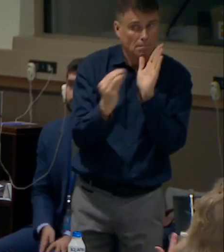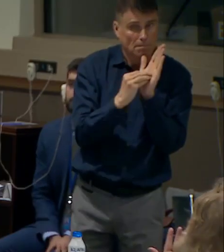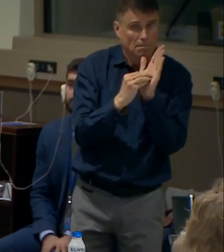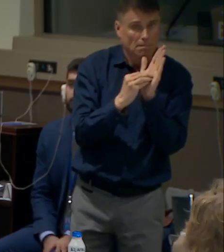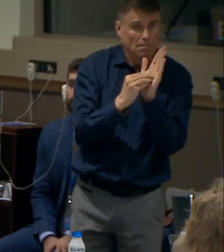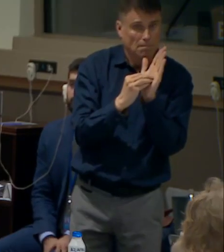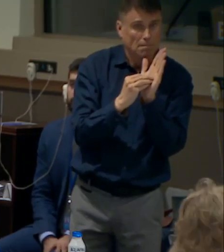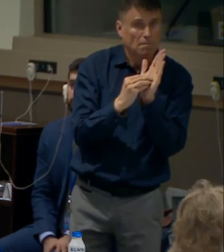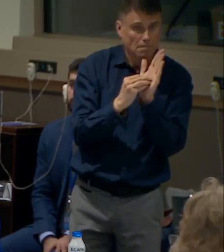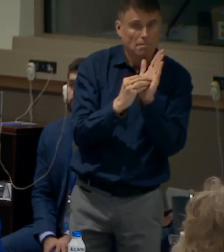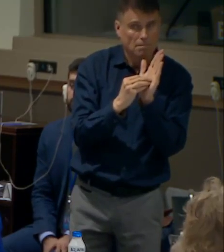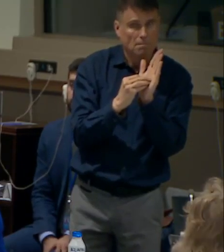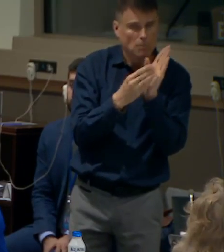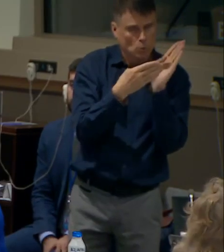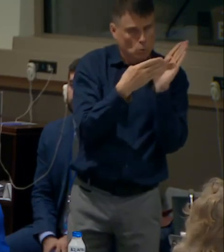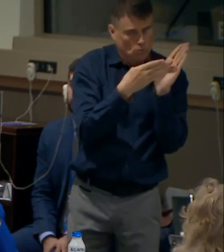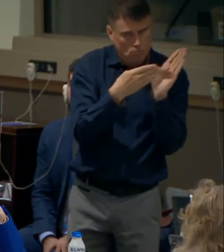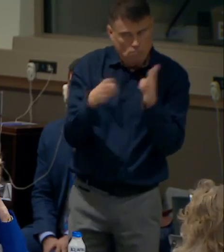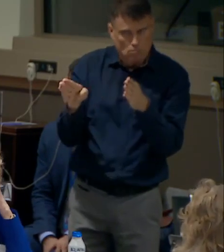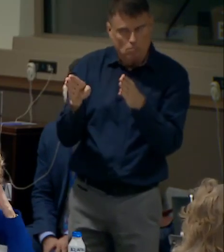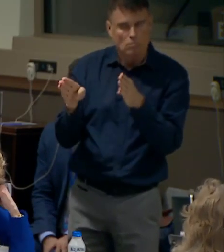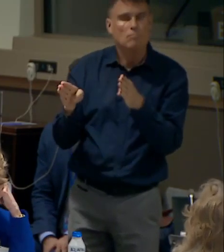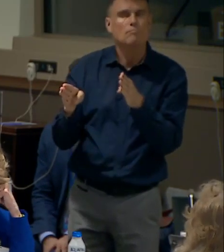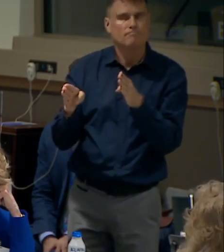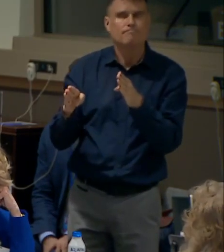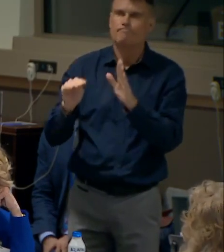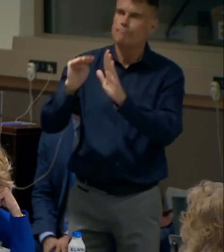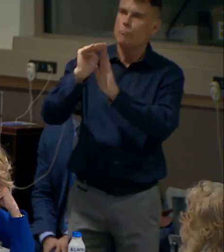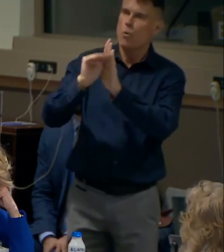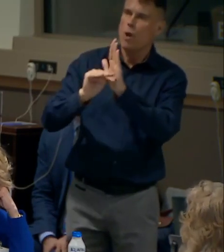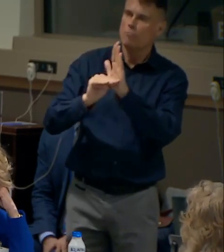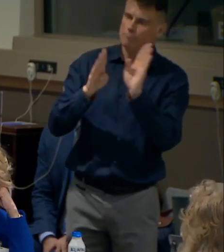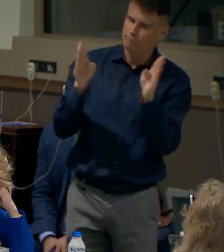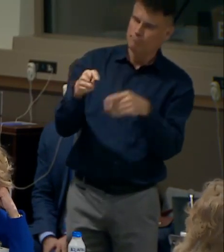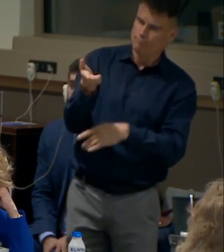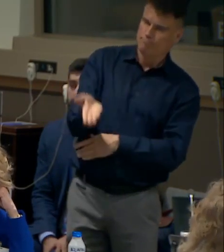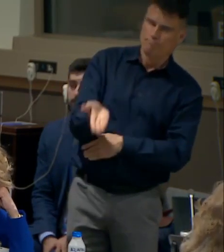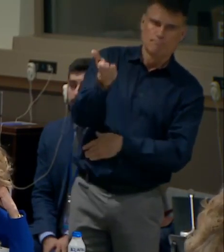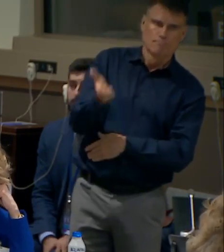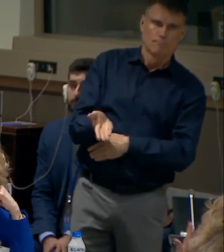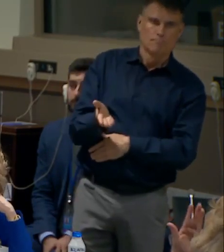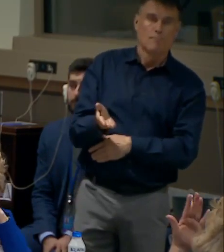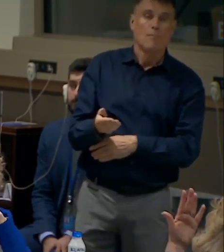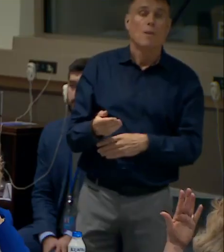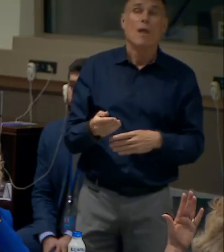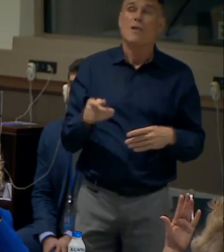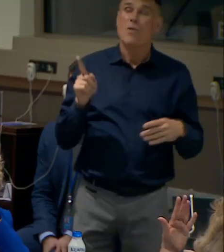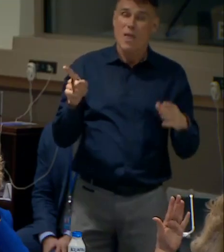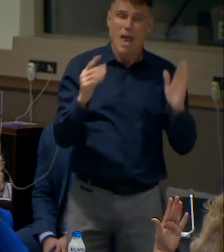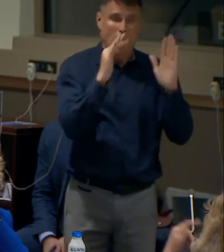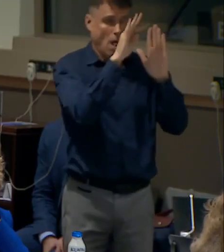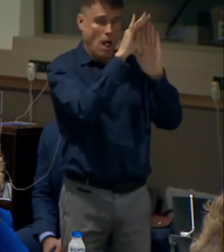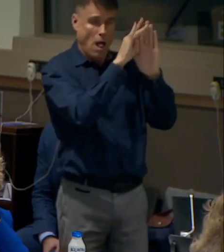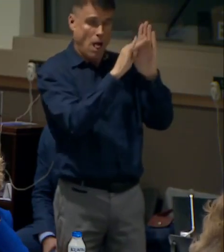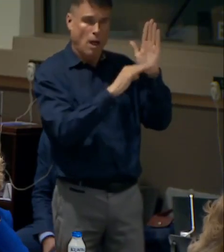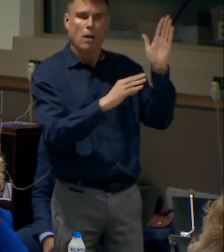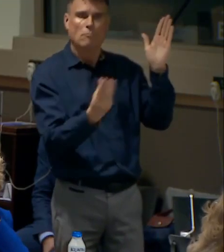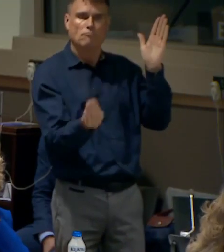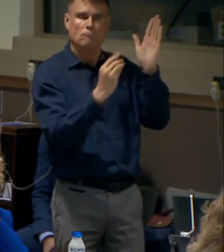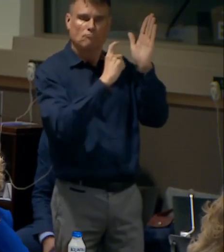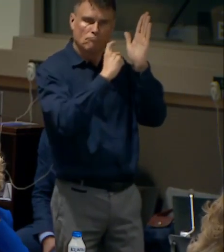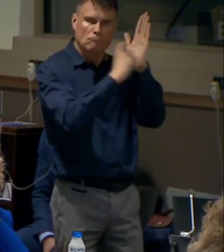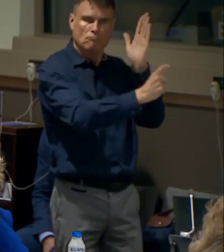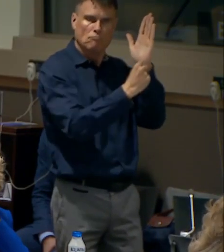persons on the autism spectrum who are aging. First of all, this resolution was the